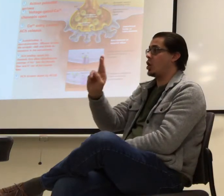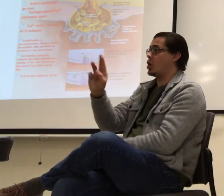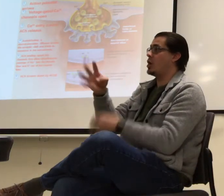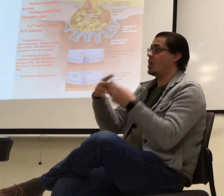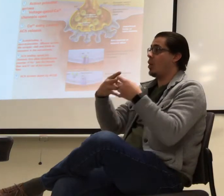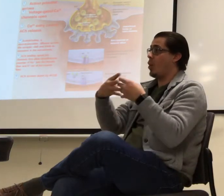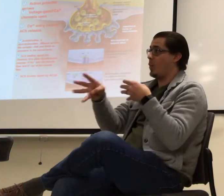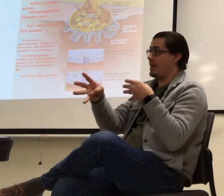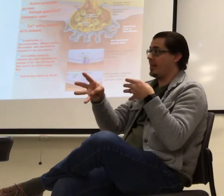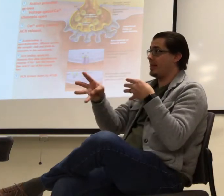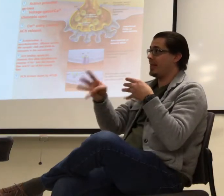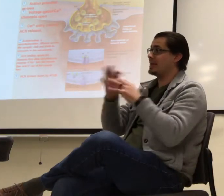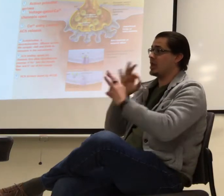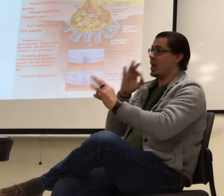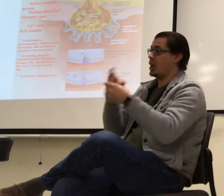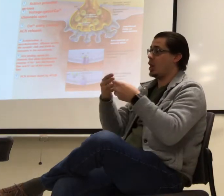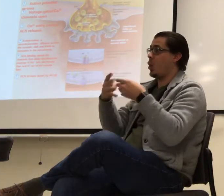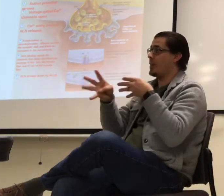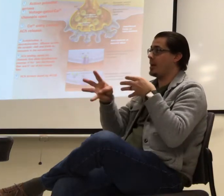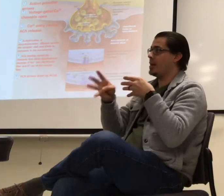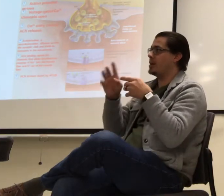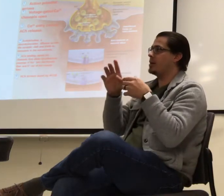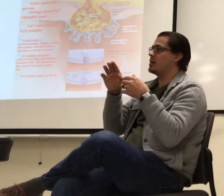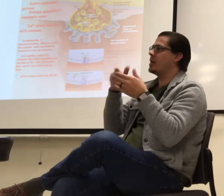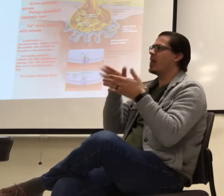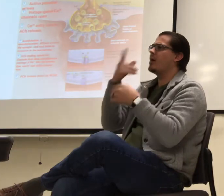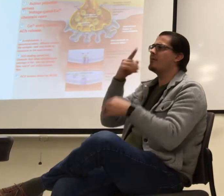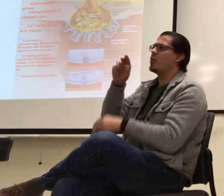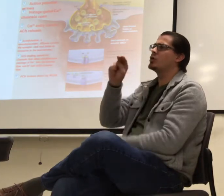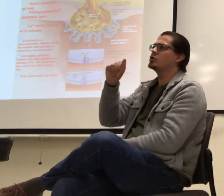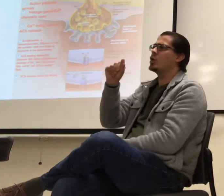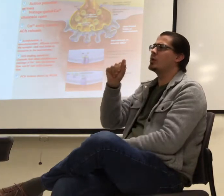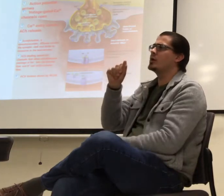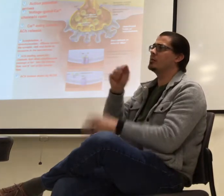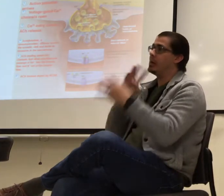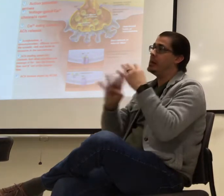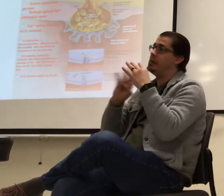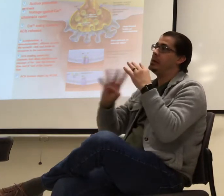open and it allows for sodium influx.